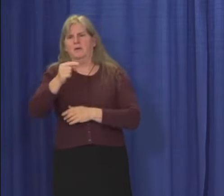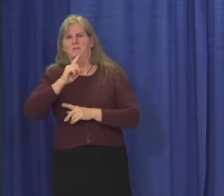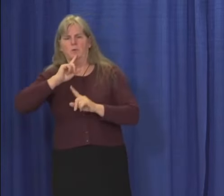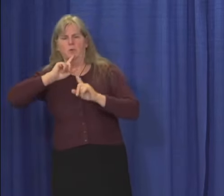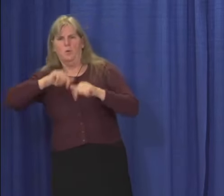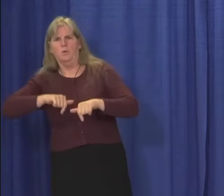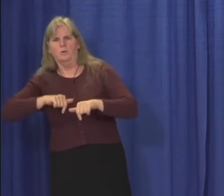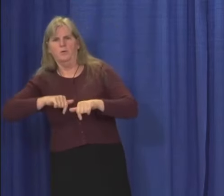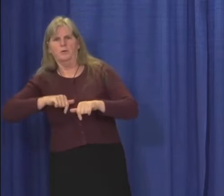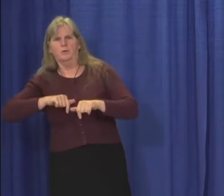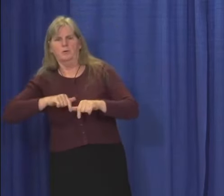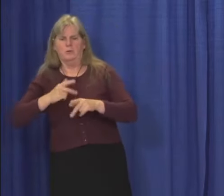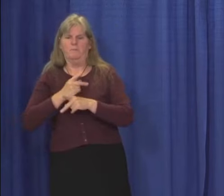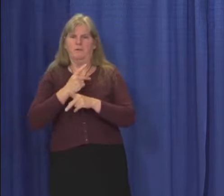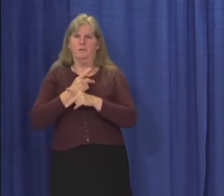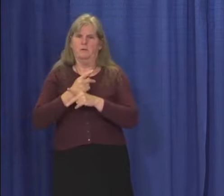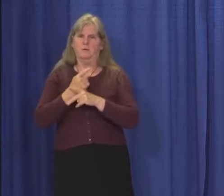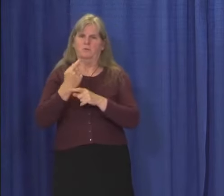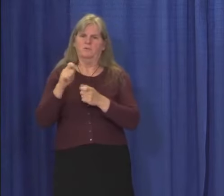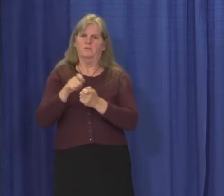Thank you. Do you have a second question, Luke?